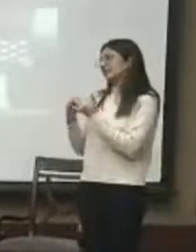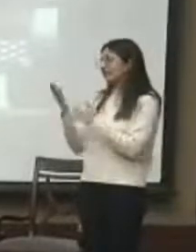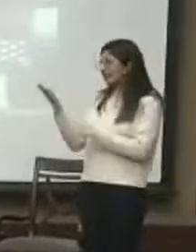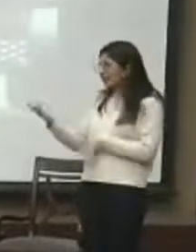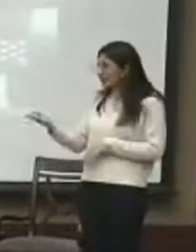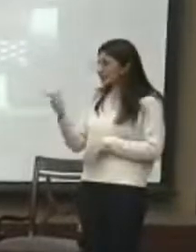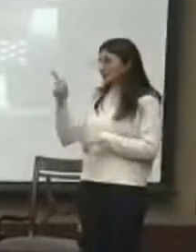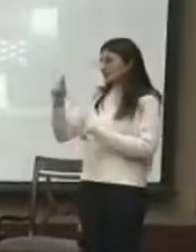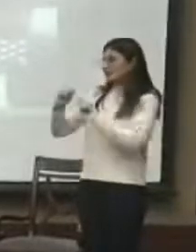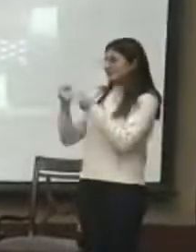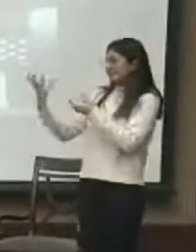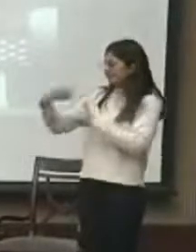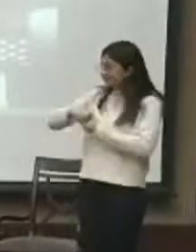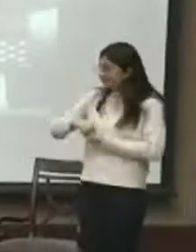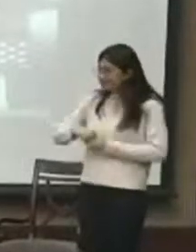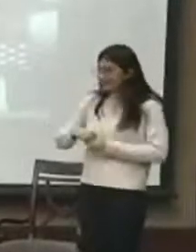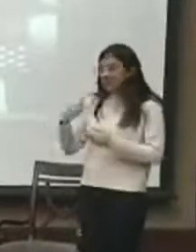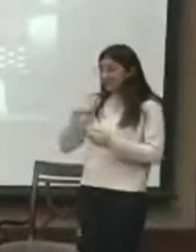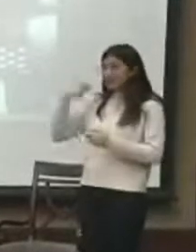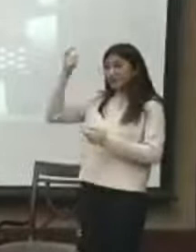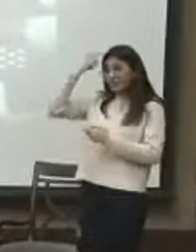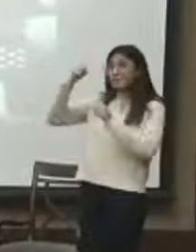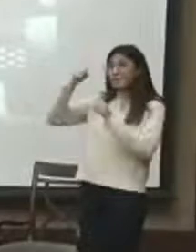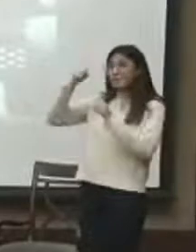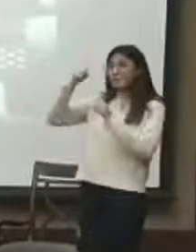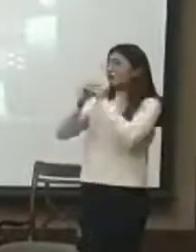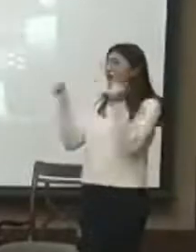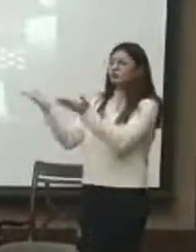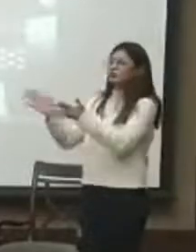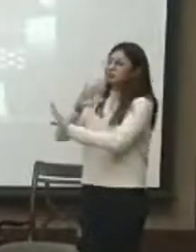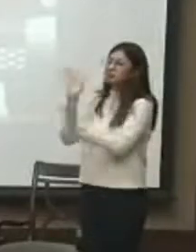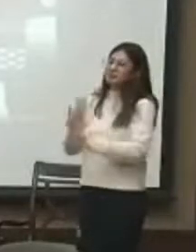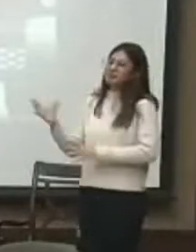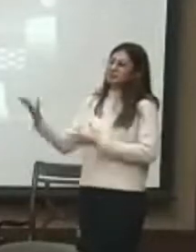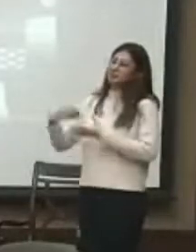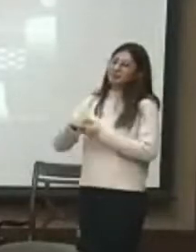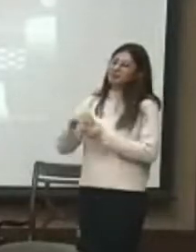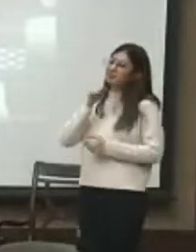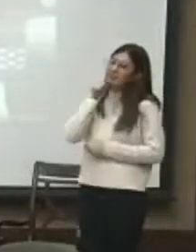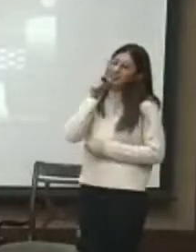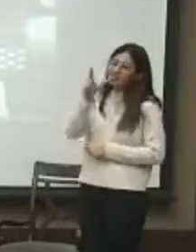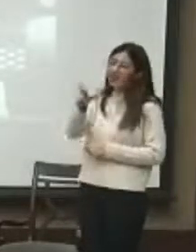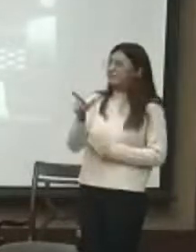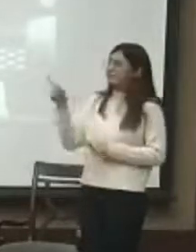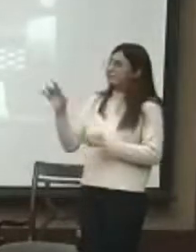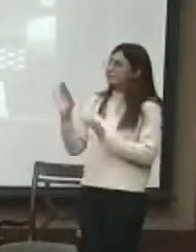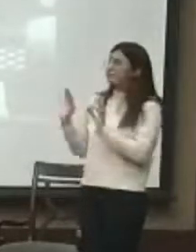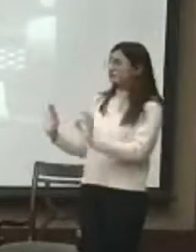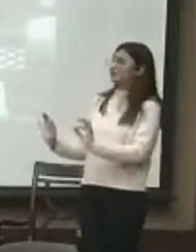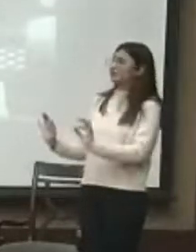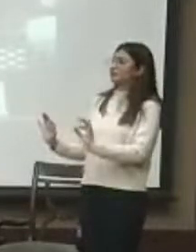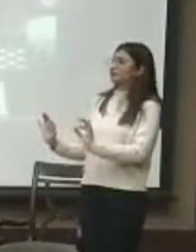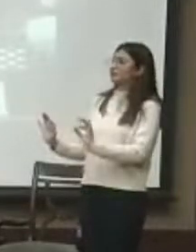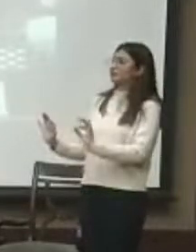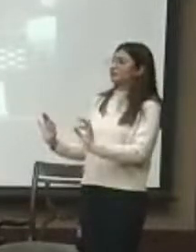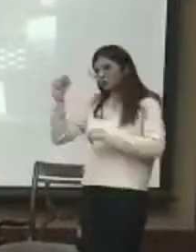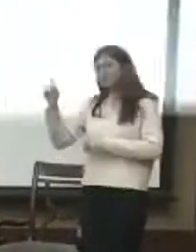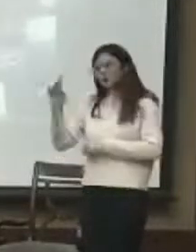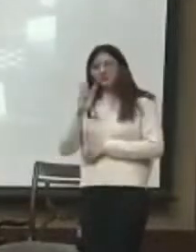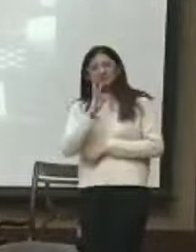You're part of the team. We cannot imagine any event without you, and you fill in the gap. And I learn each time you